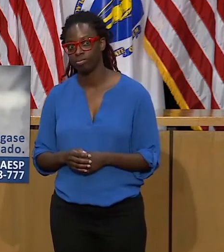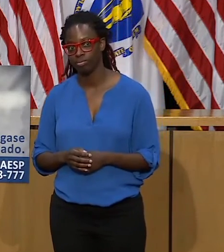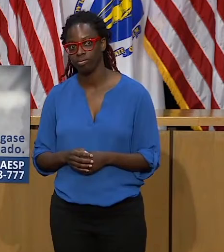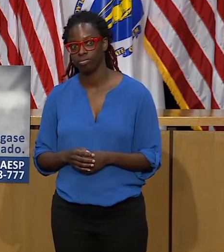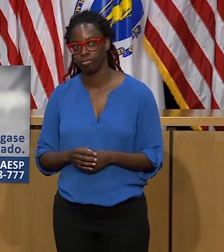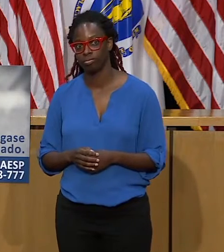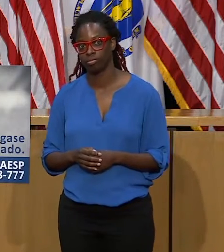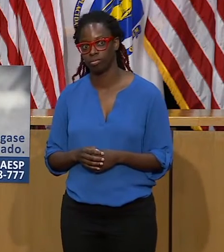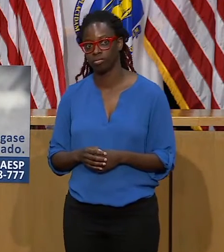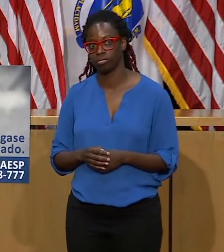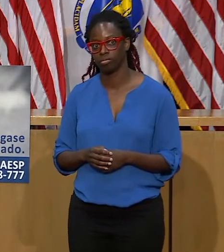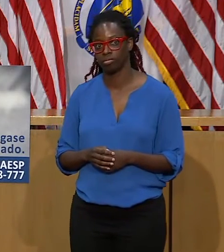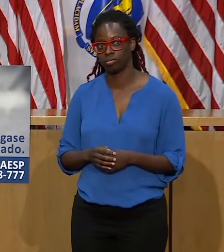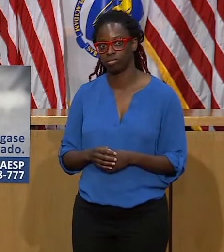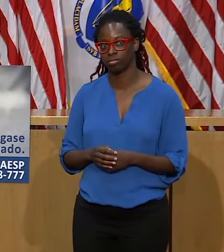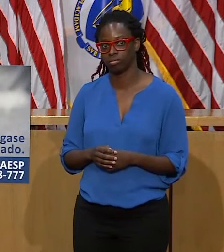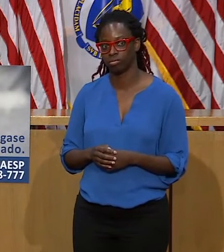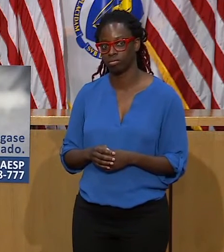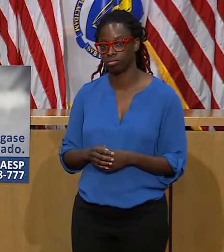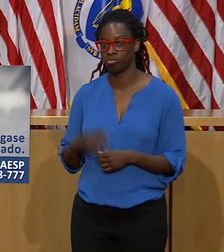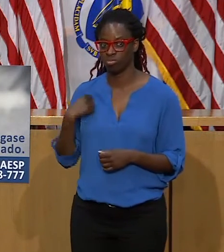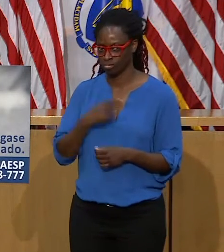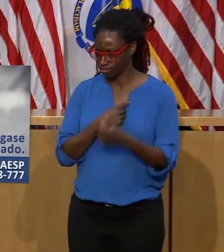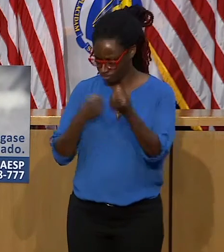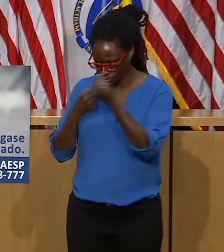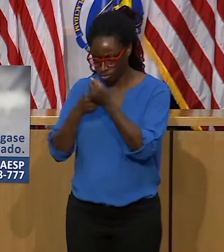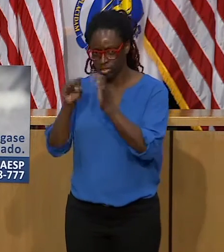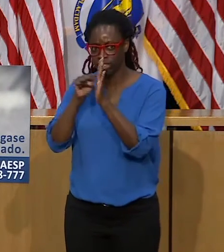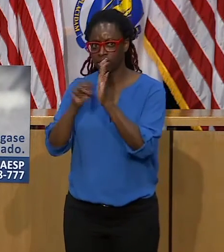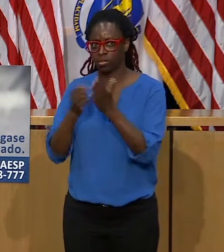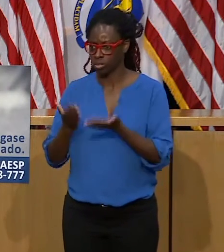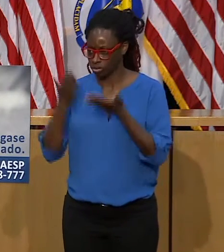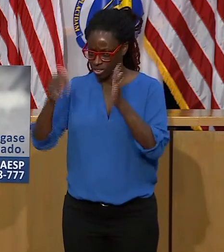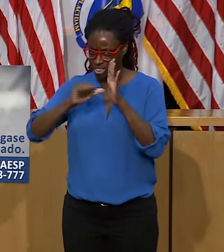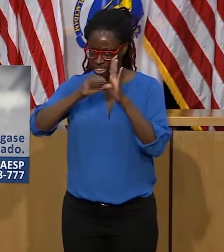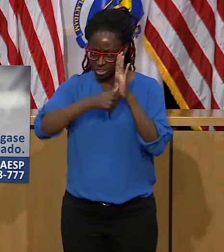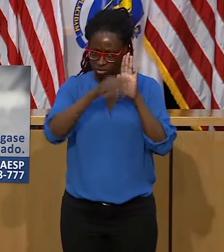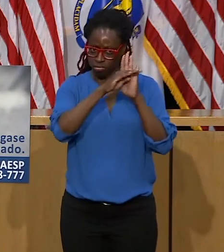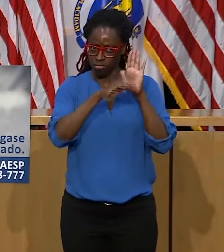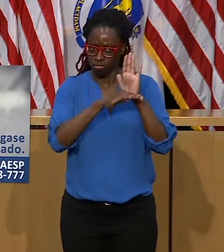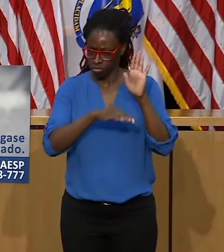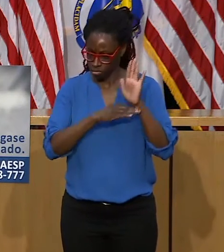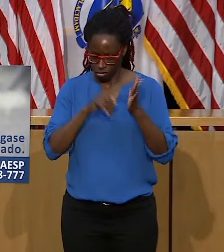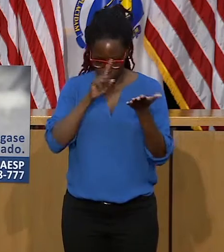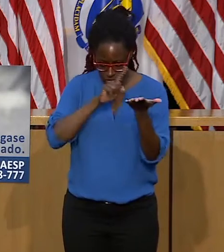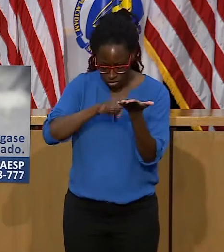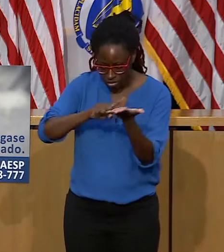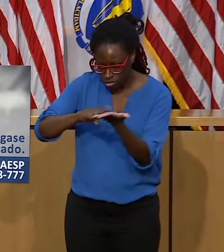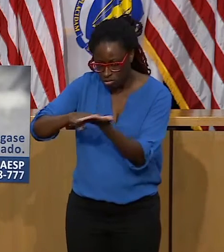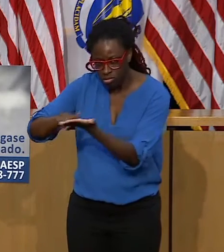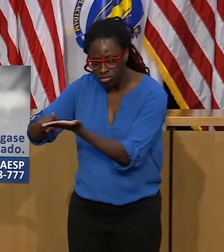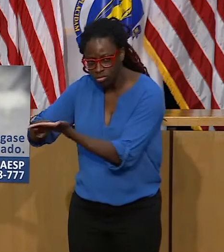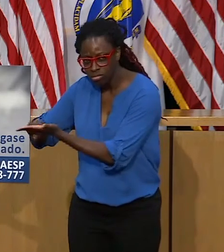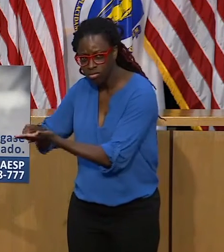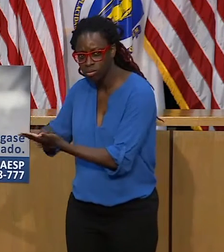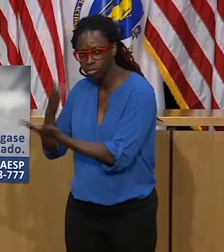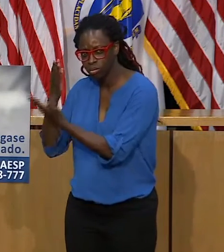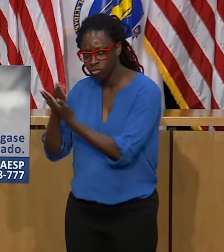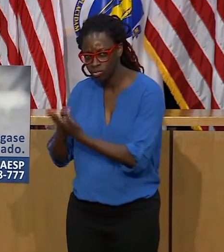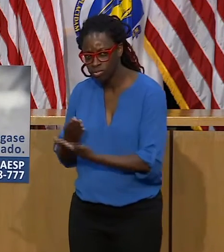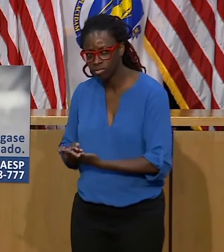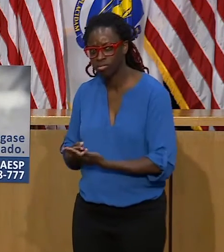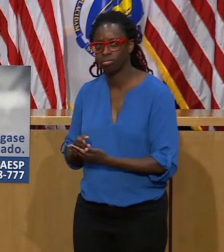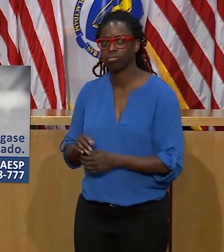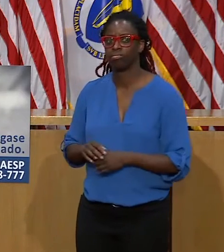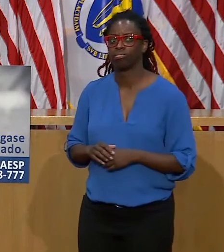impressed with how thorough the work group was in researching the current data and their understanding of the spread of illness, impact of the disease